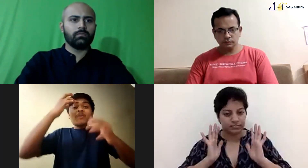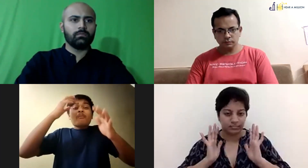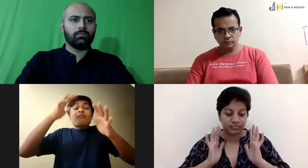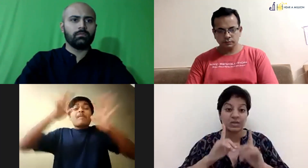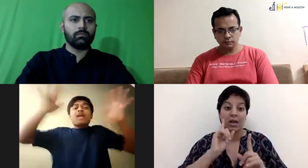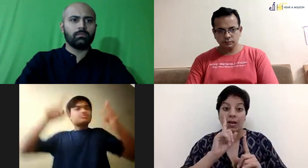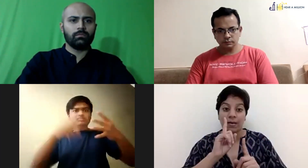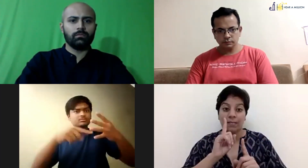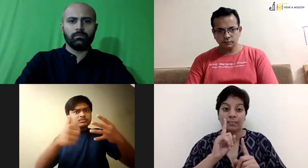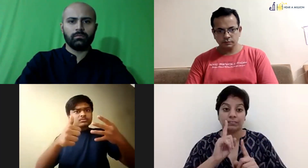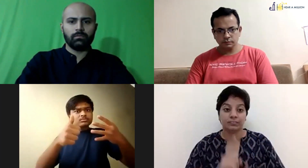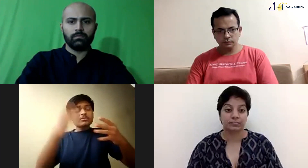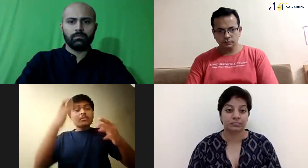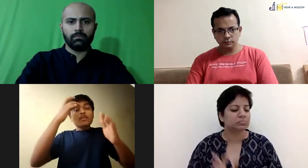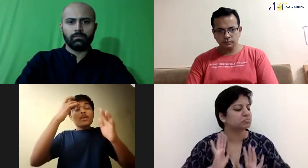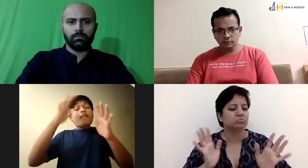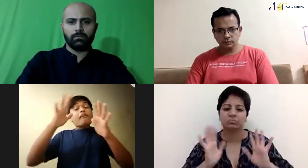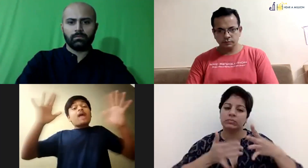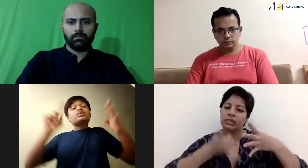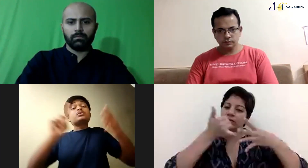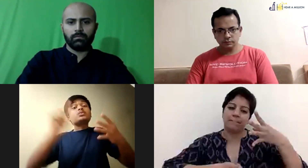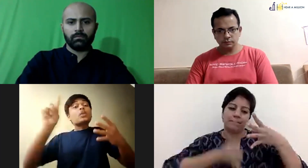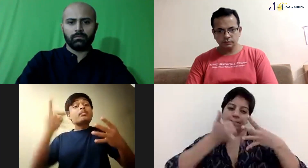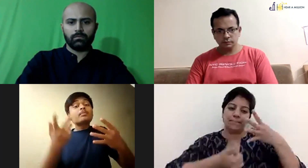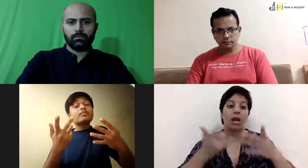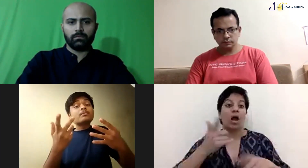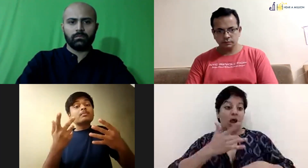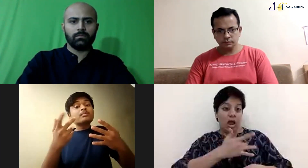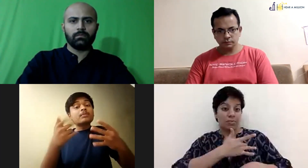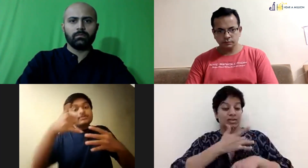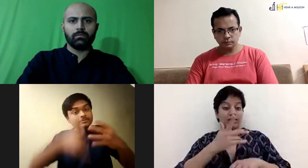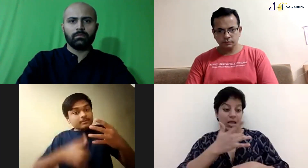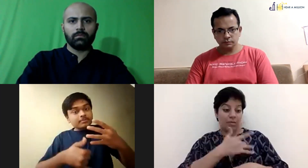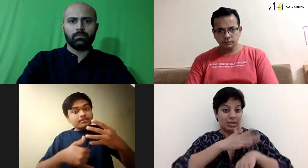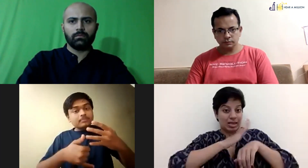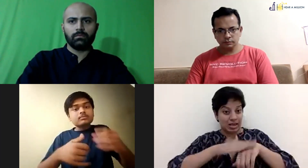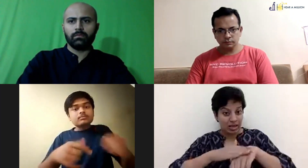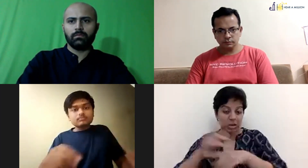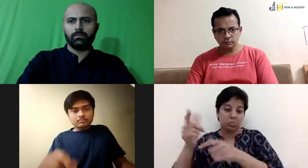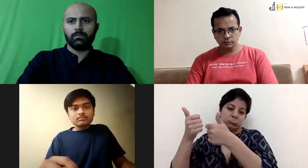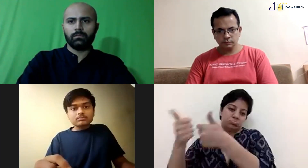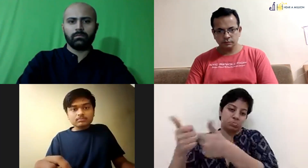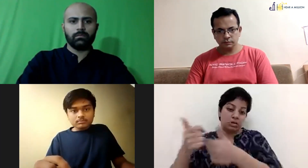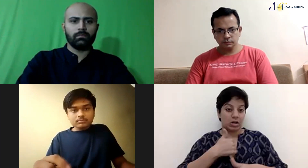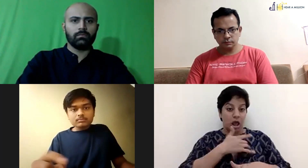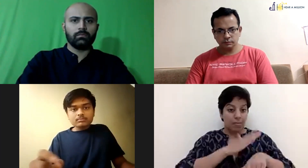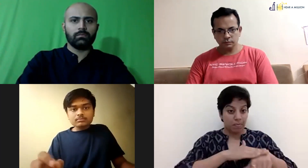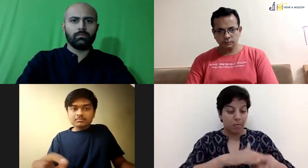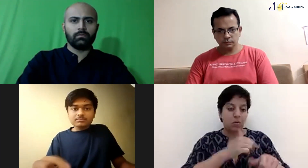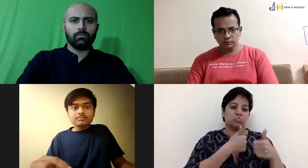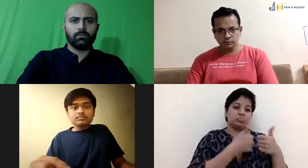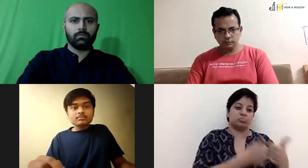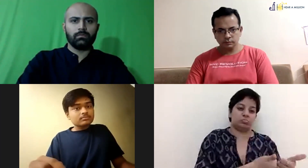is same. What is a big problem with any of them? No. So it's like when people